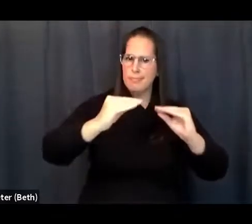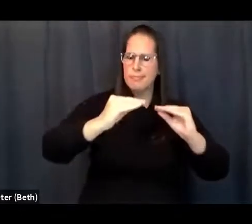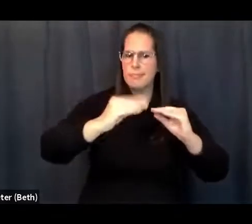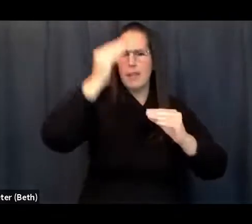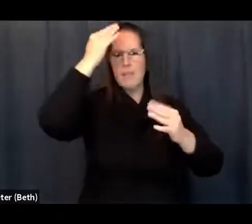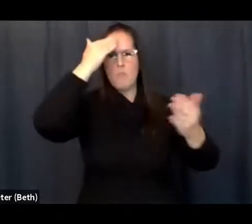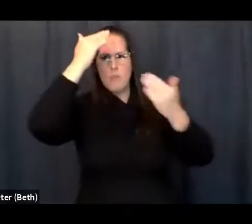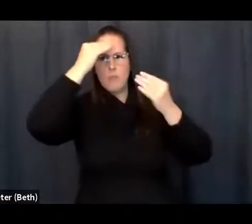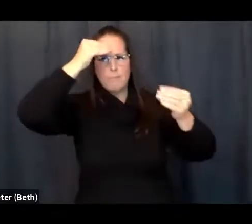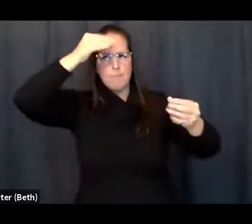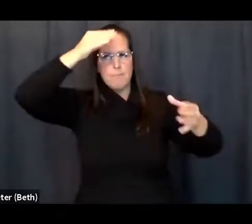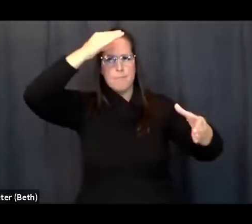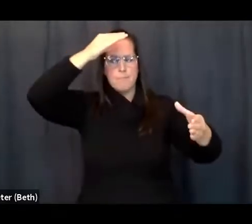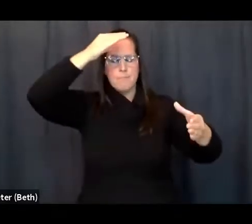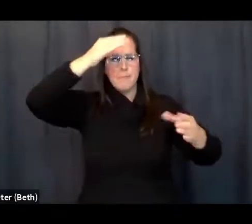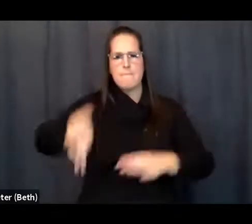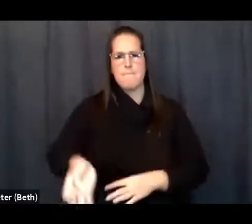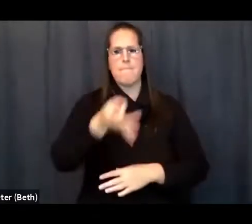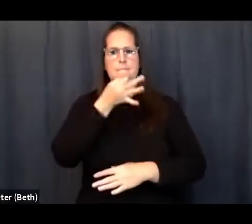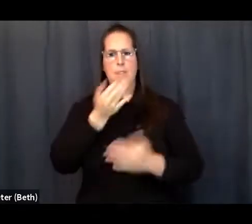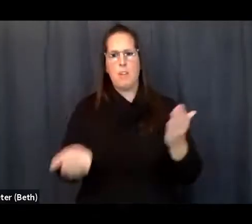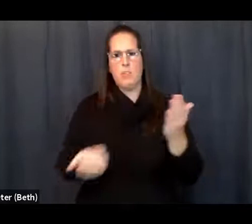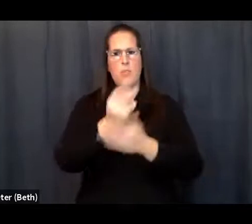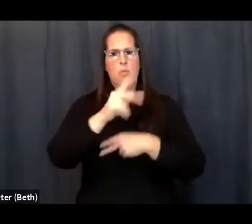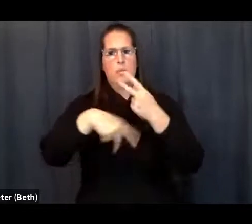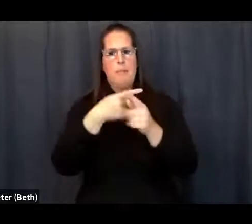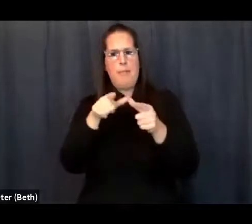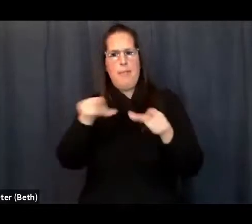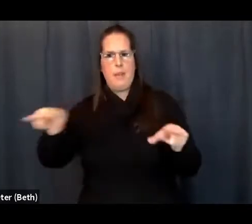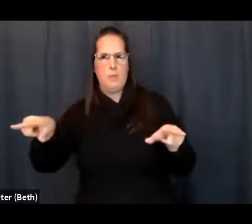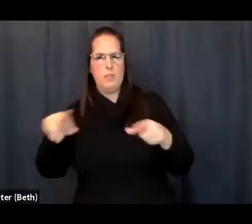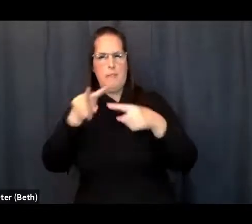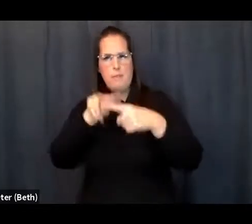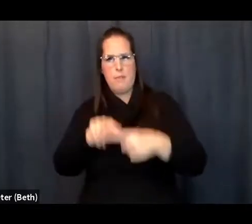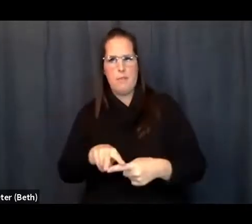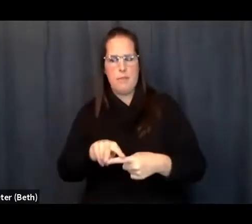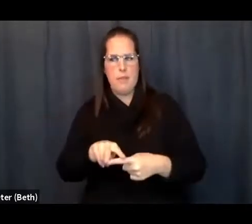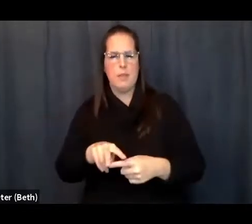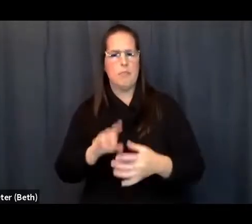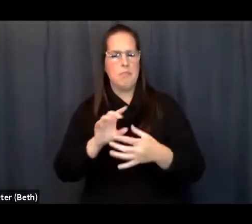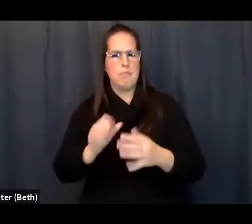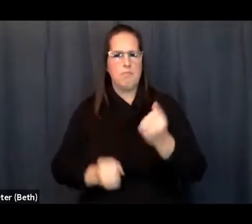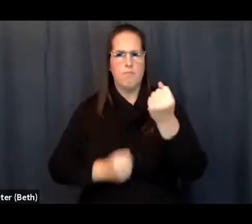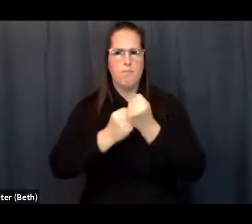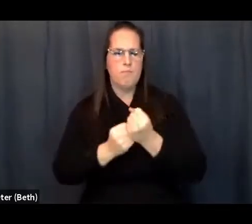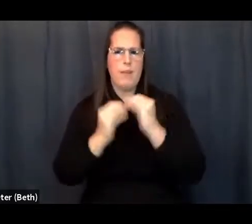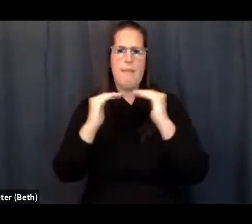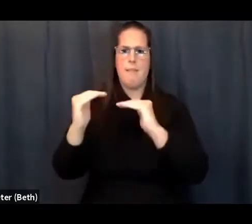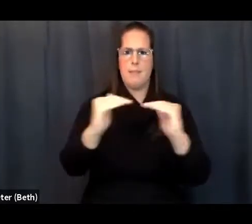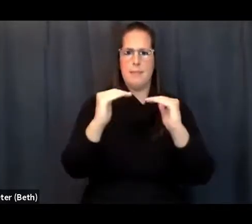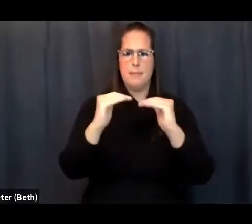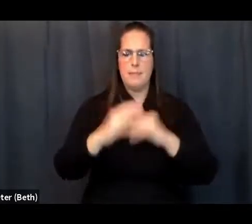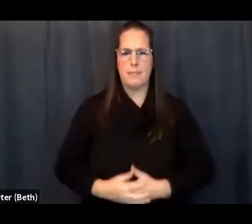the mastery of an empowering equity vocabulary. Also, there is a